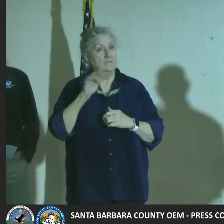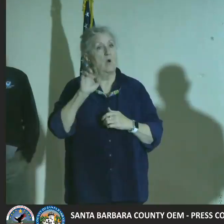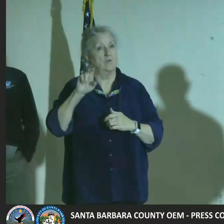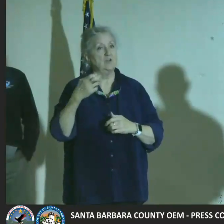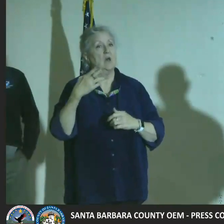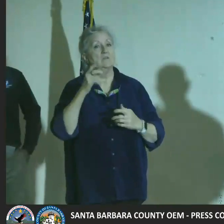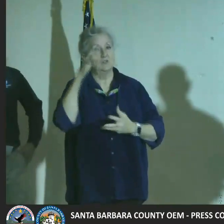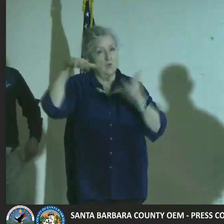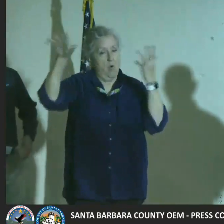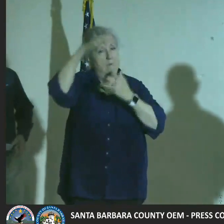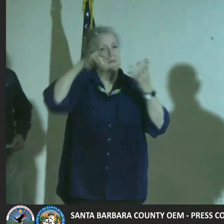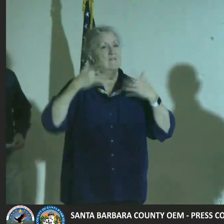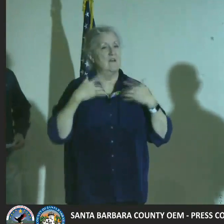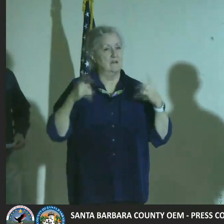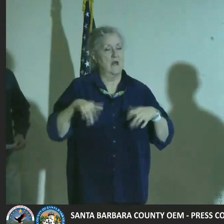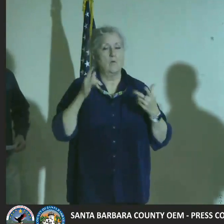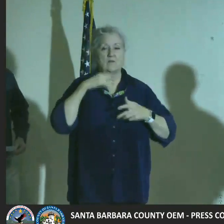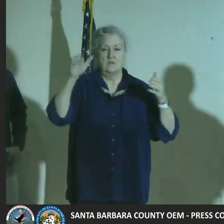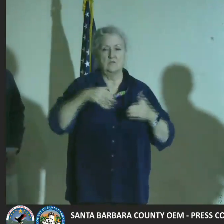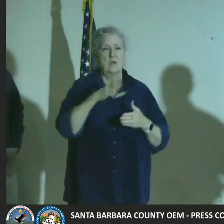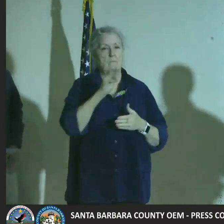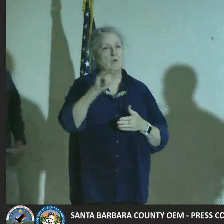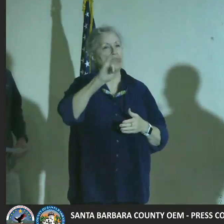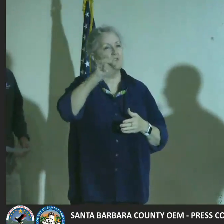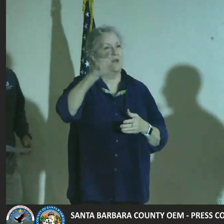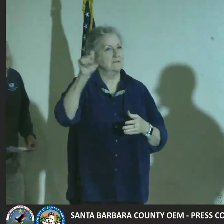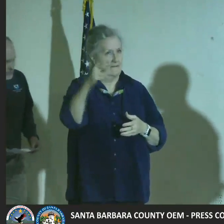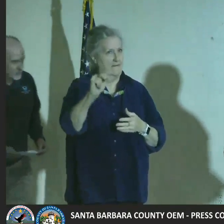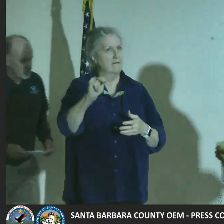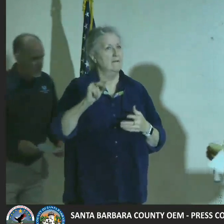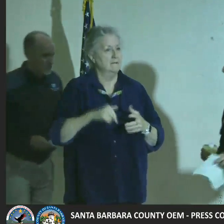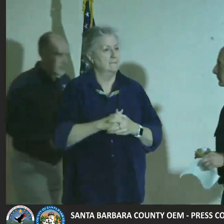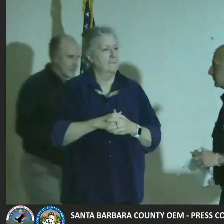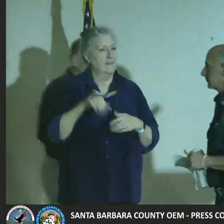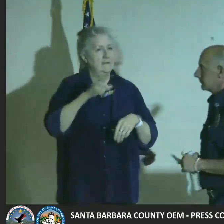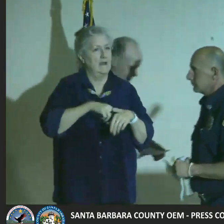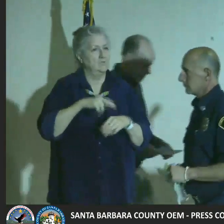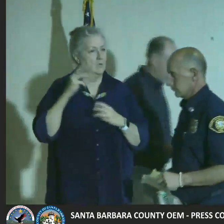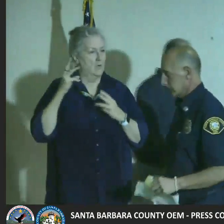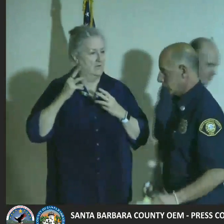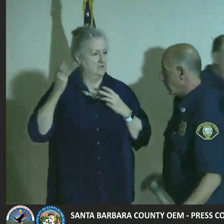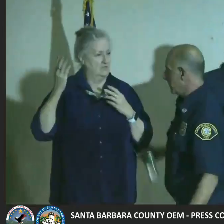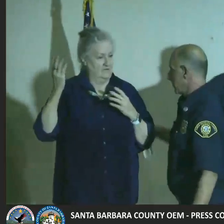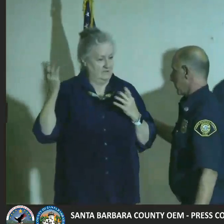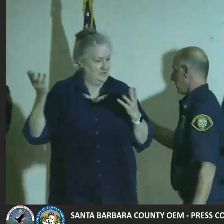introduce Mark Jackson, meteorologist for the National Weather Service.